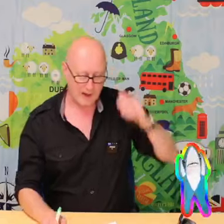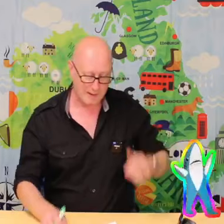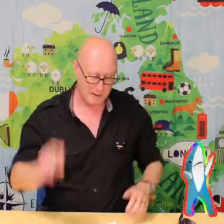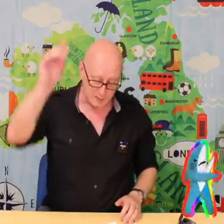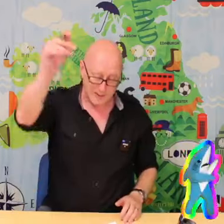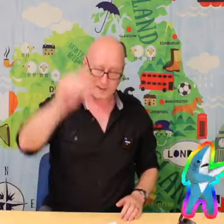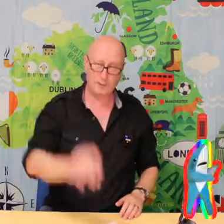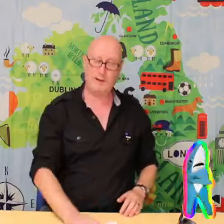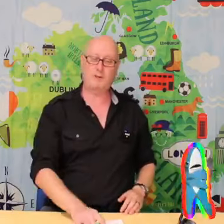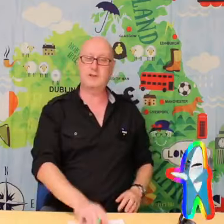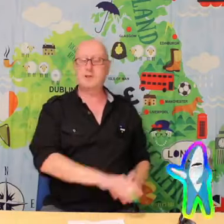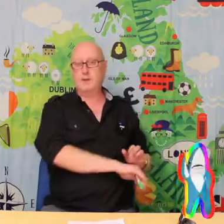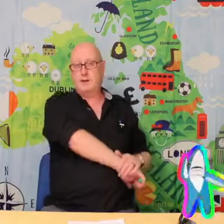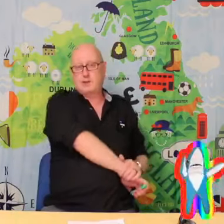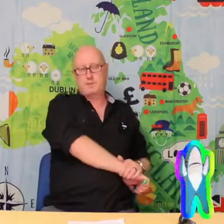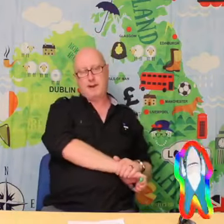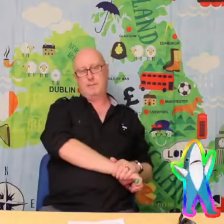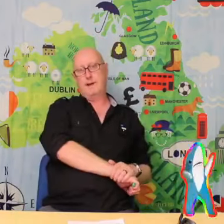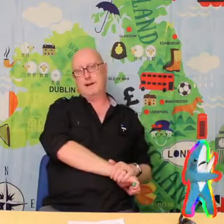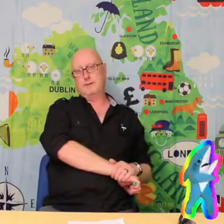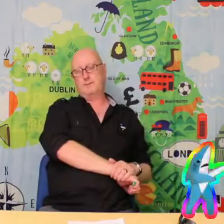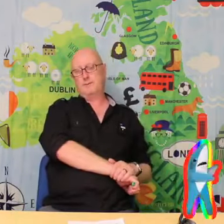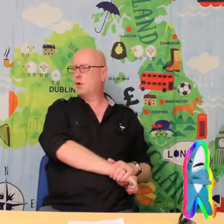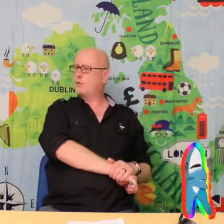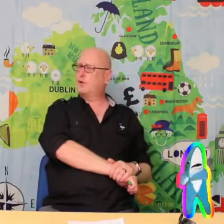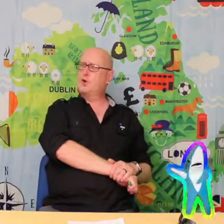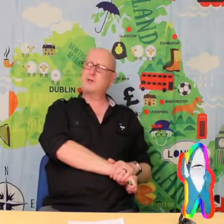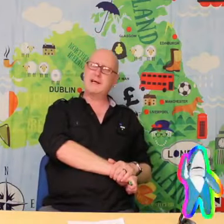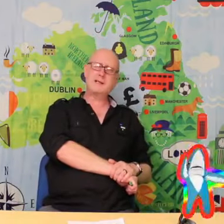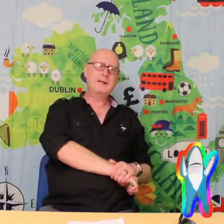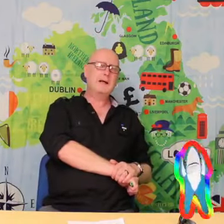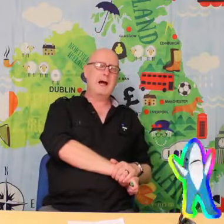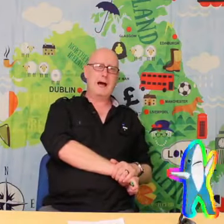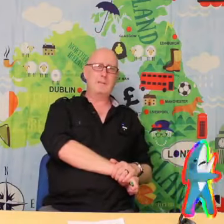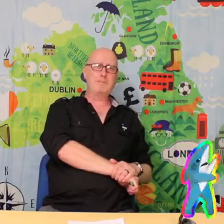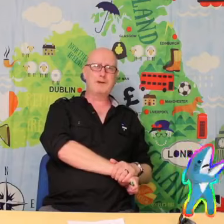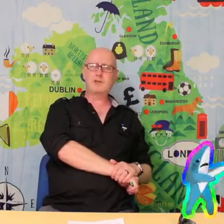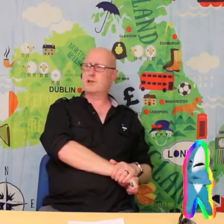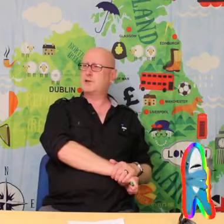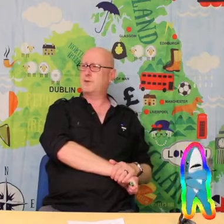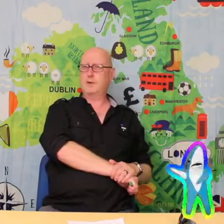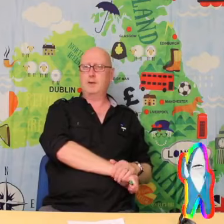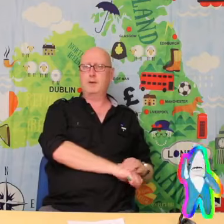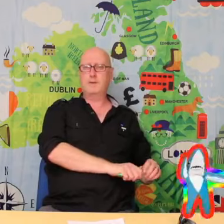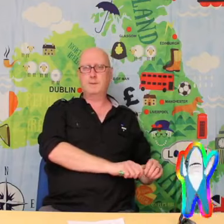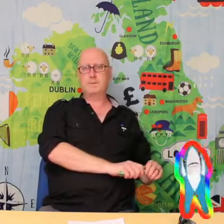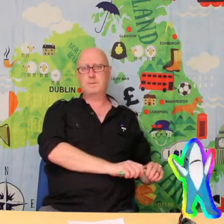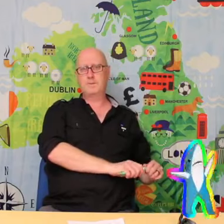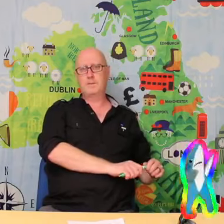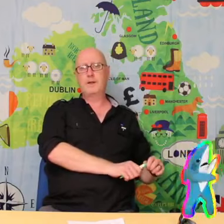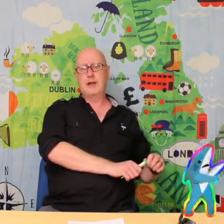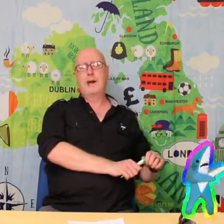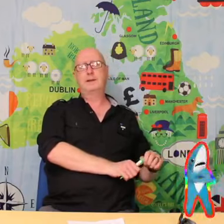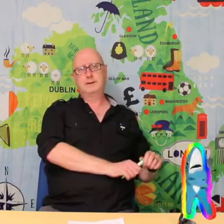But as Mark rightfully says, we're expecting them back. No firm date. I imagine. No, I think they're all ready to go, apart from